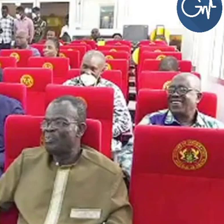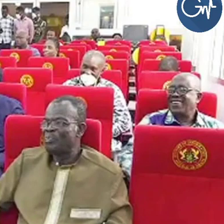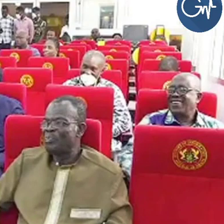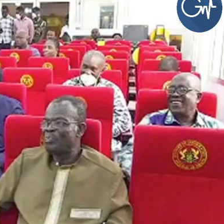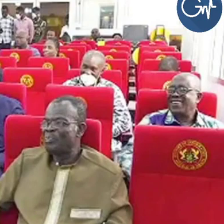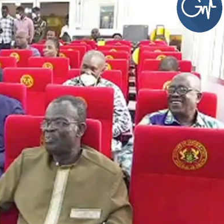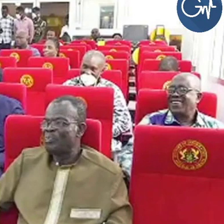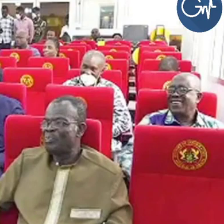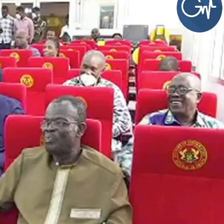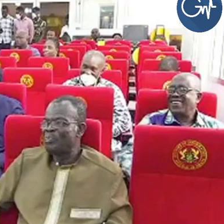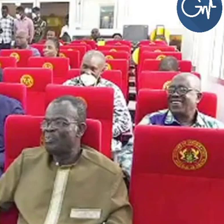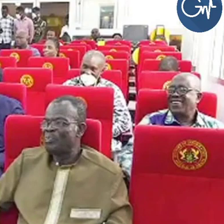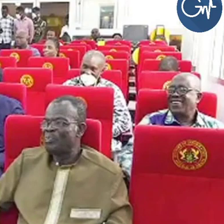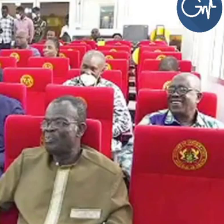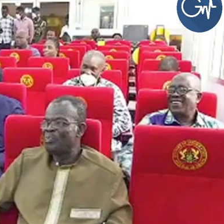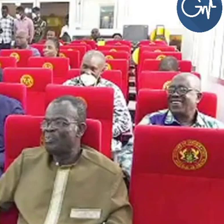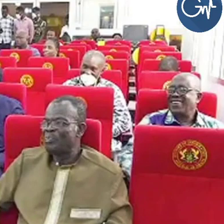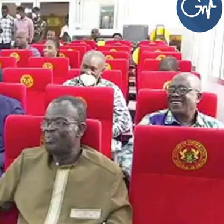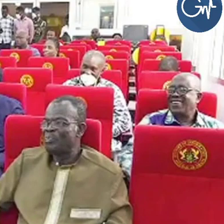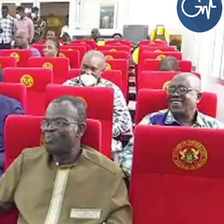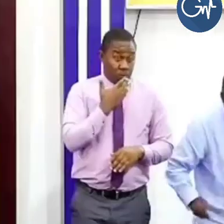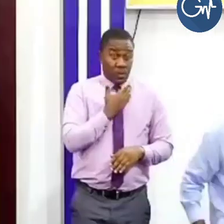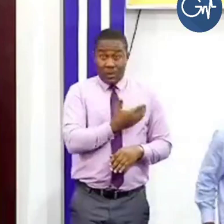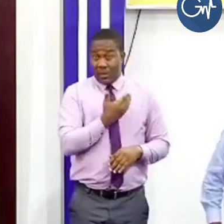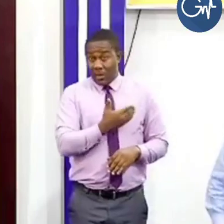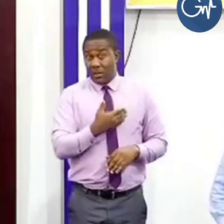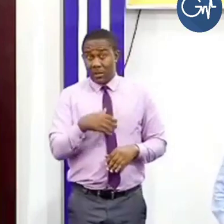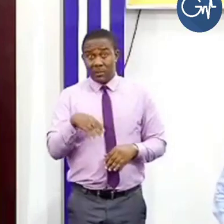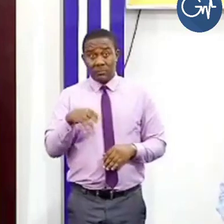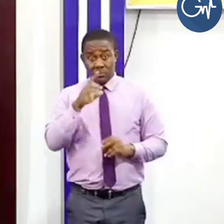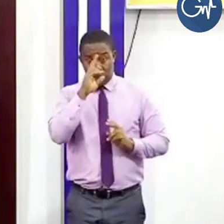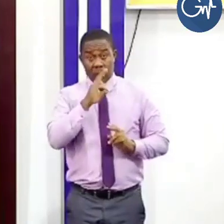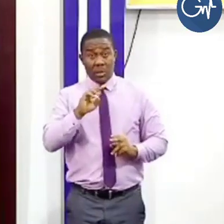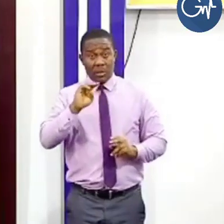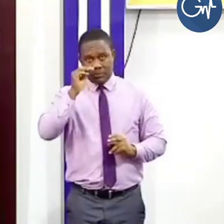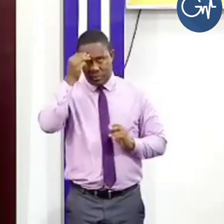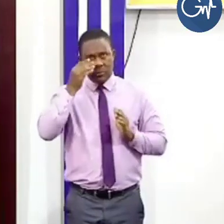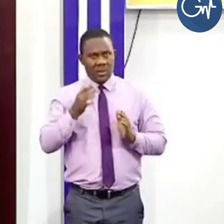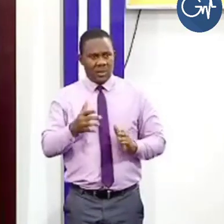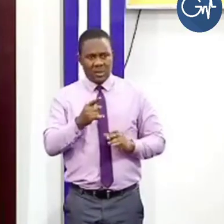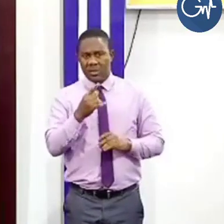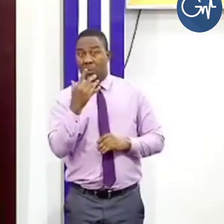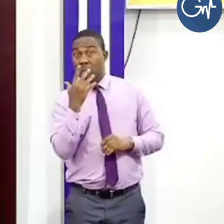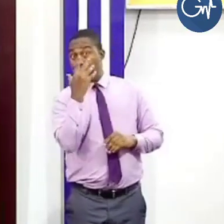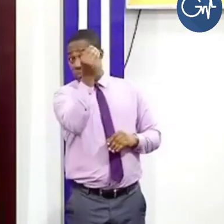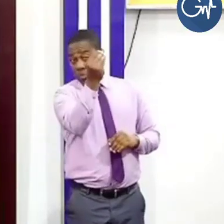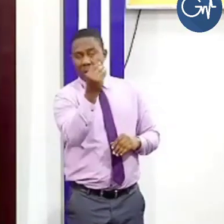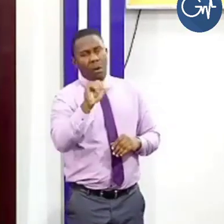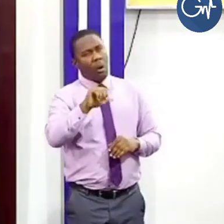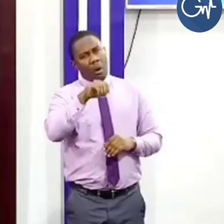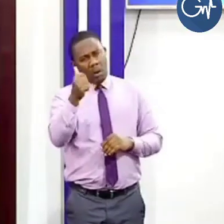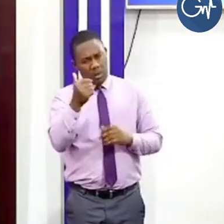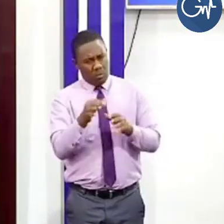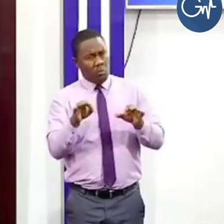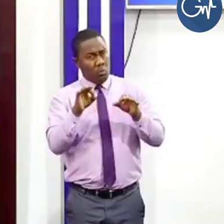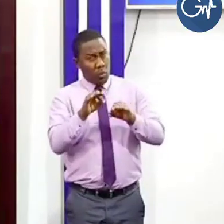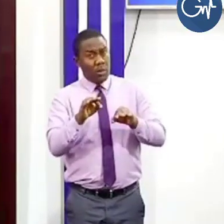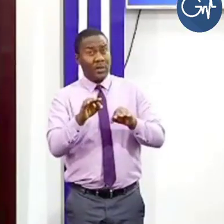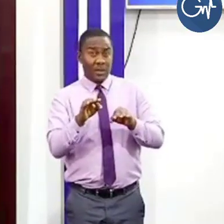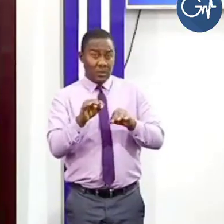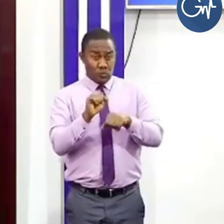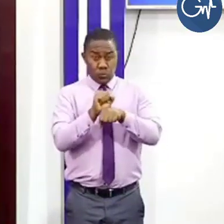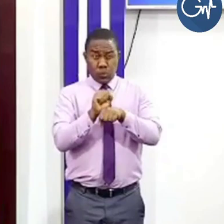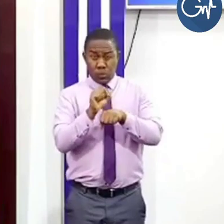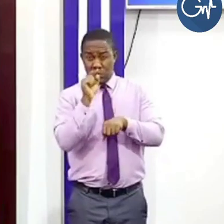Thank you very much. Honorable Minister, we are most grateful as you take leave of us to attend to other business of state. I want to